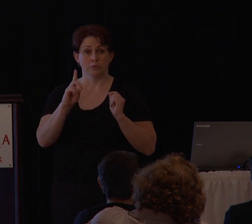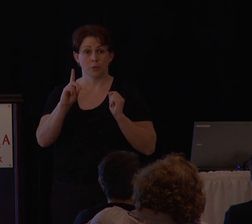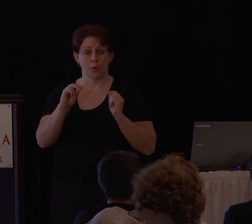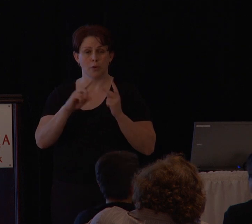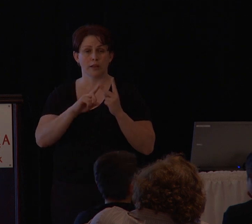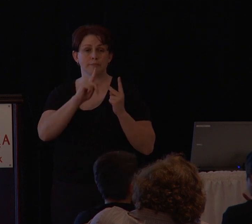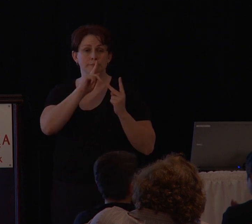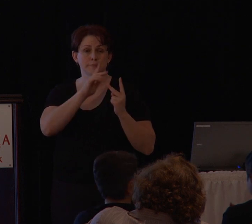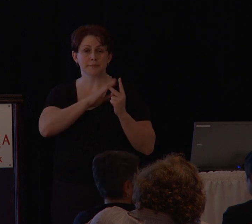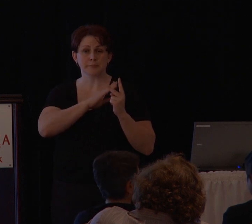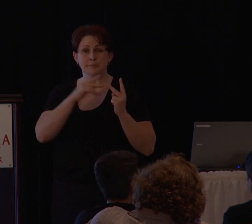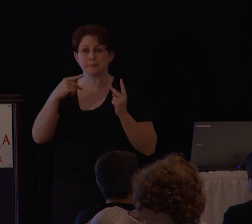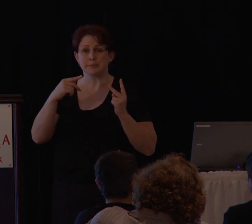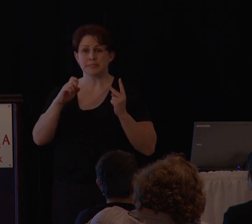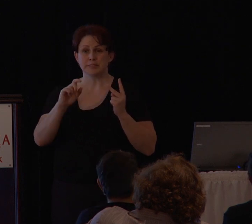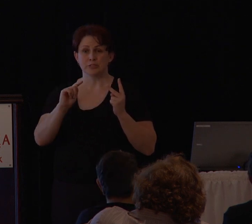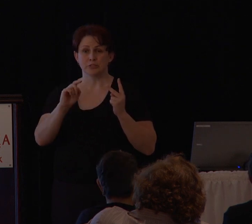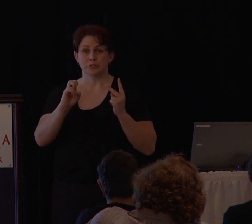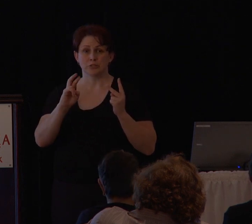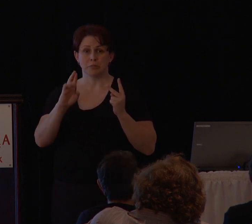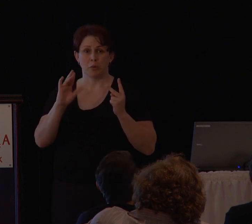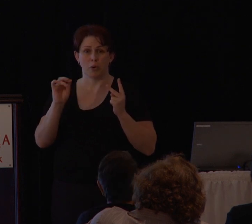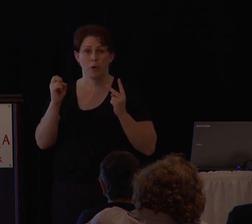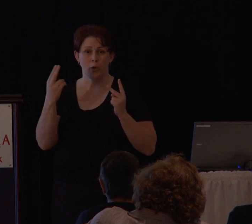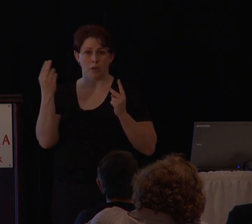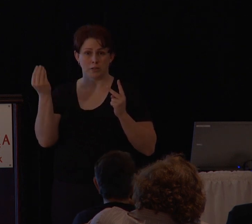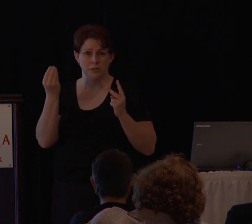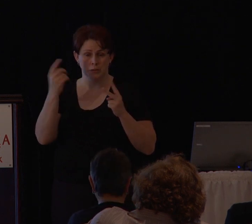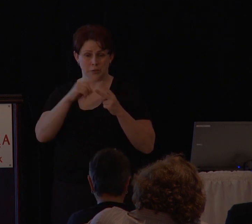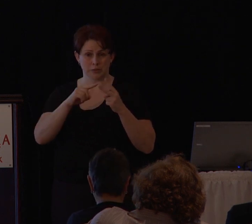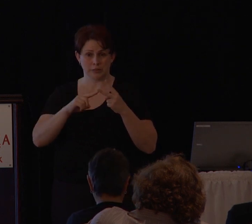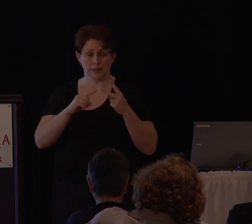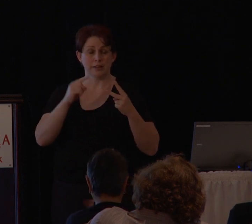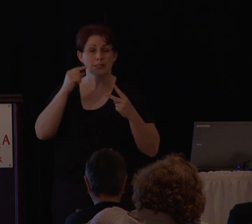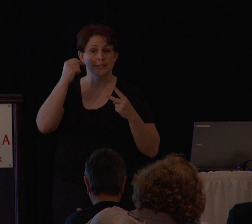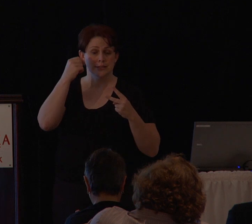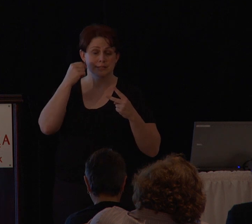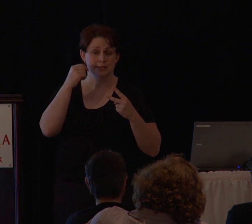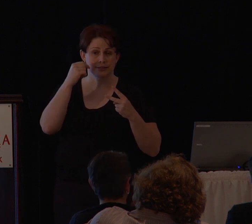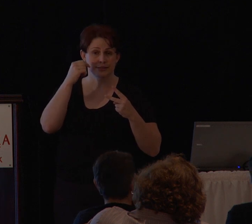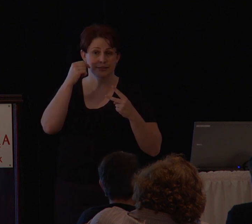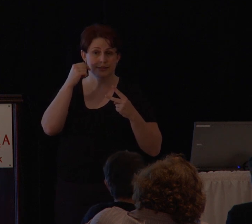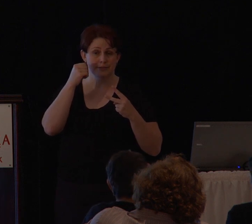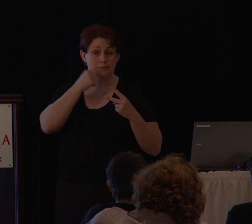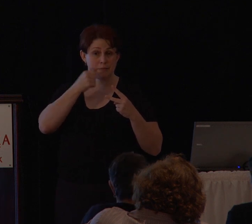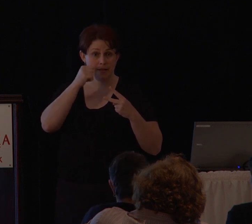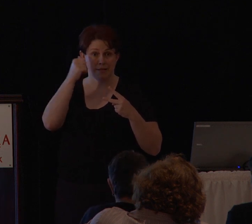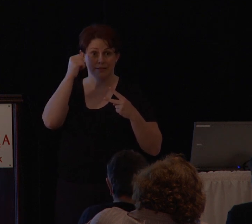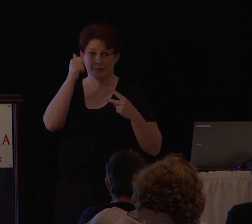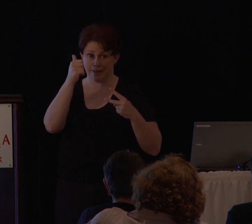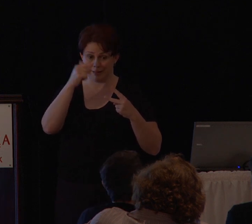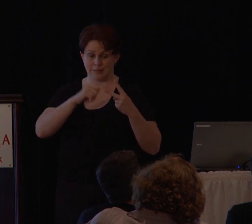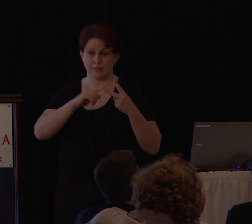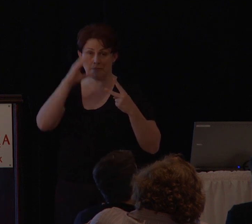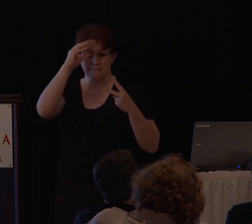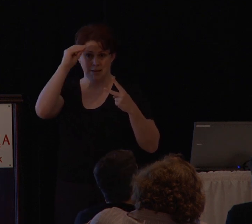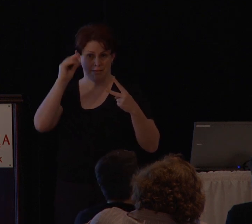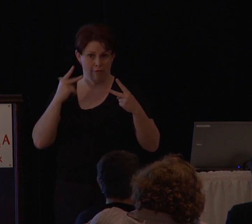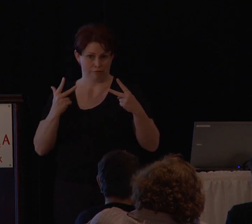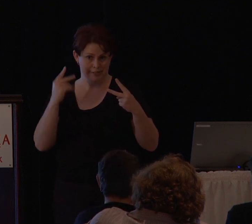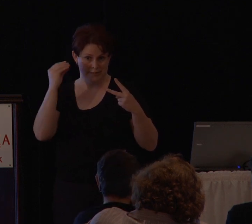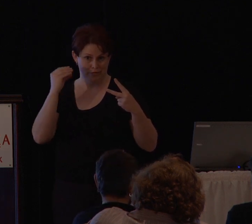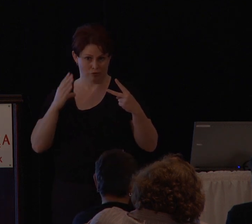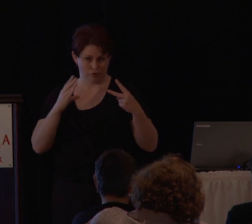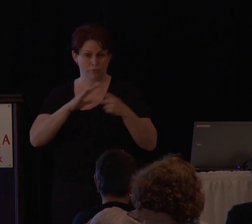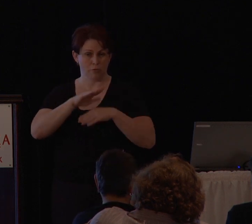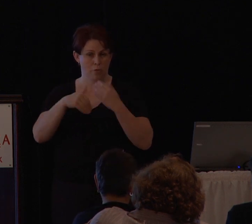boards. We had 10 female teachers and 3 male teachers, all elementary school, with quite a